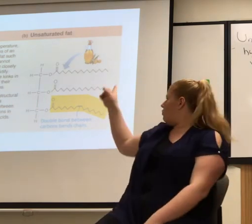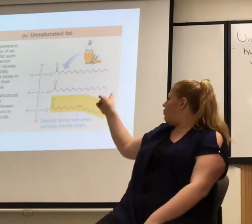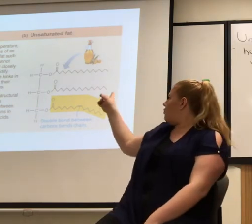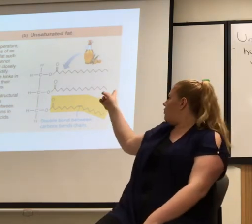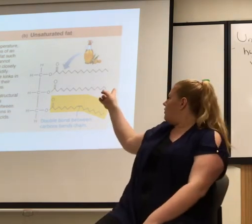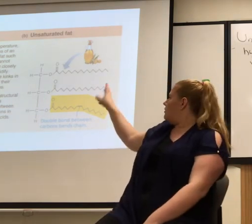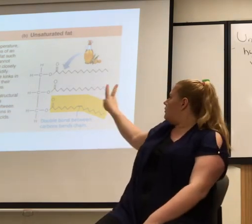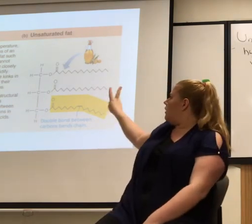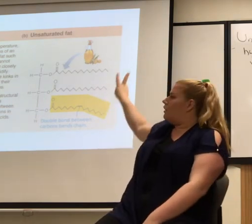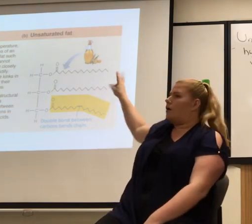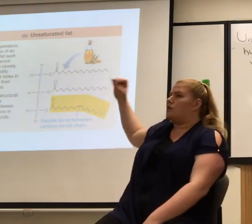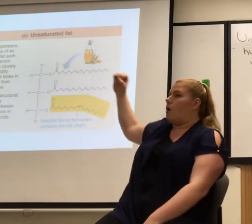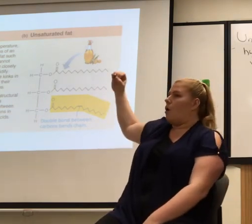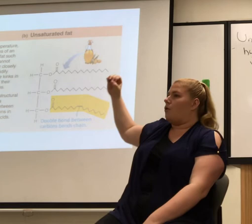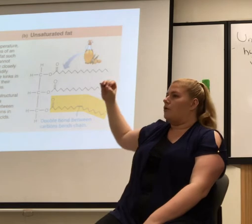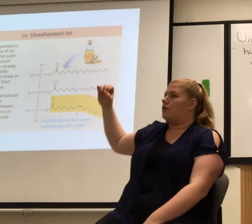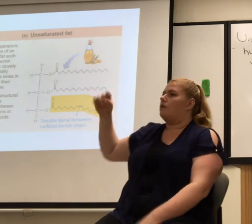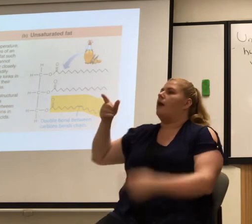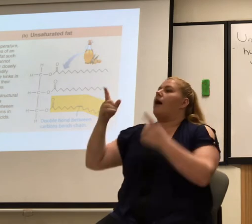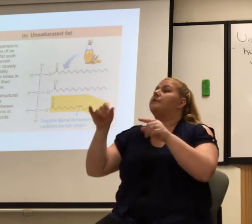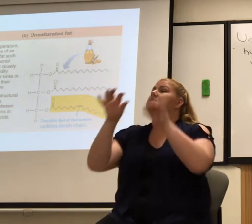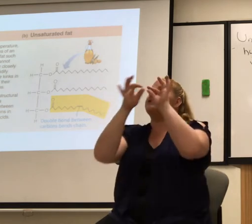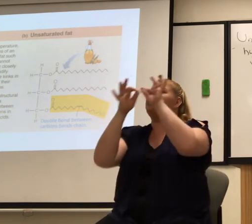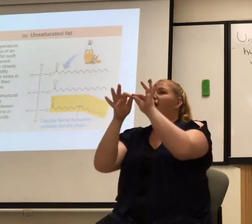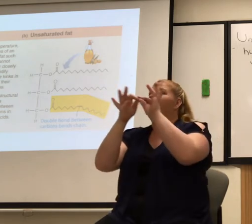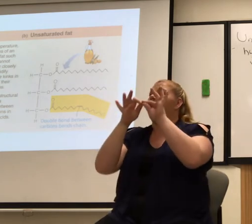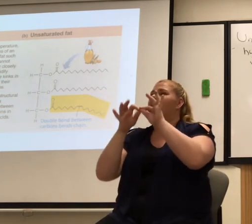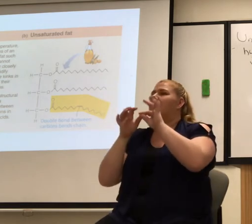puts a kink in the chain.